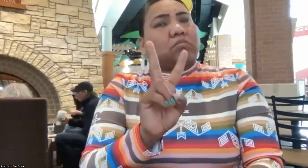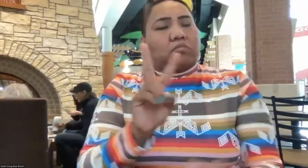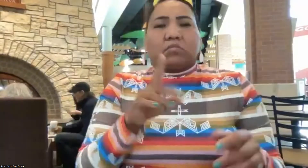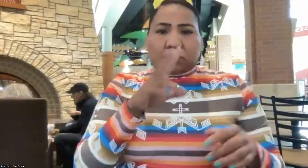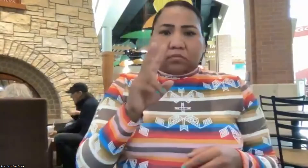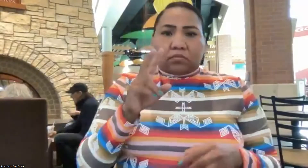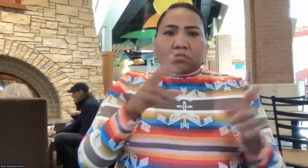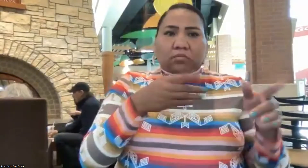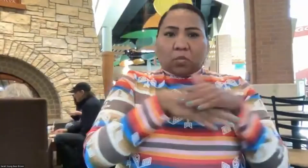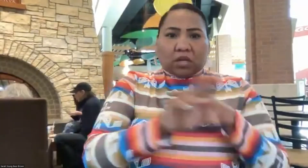reason.